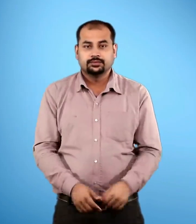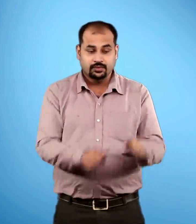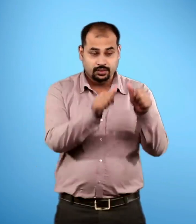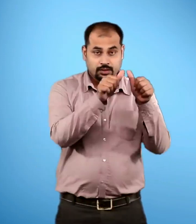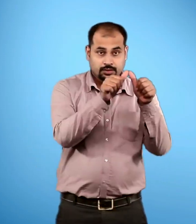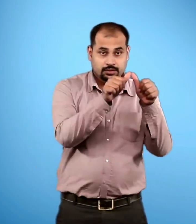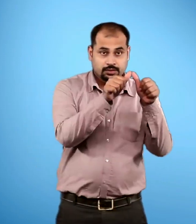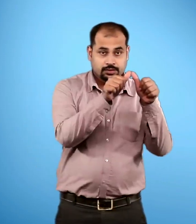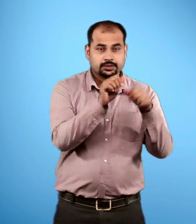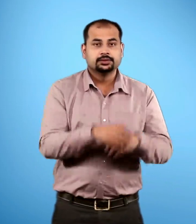A.